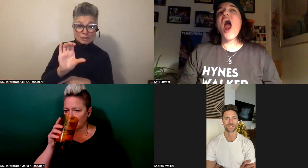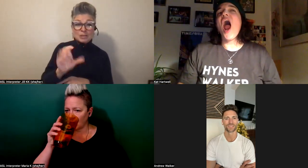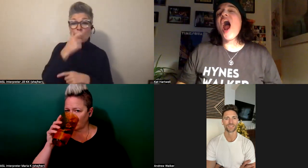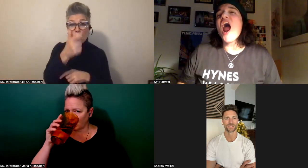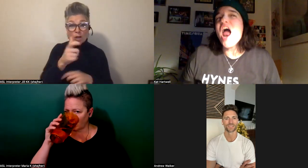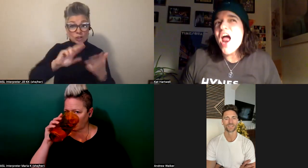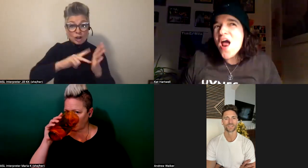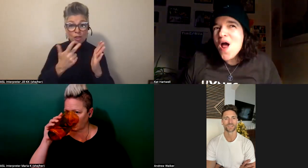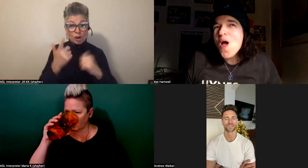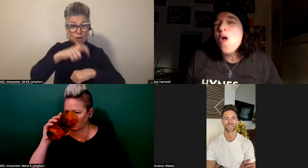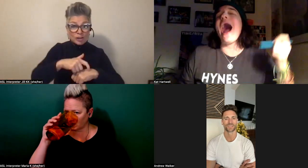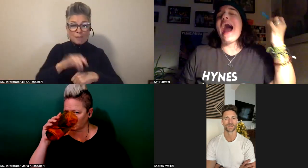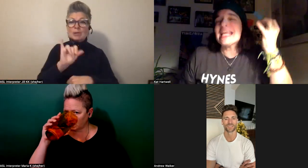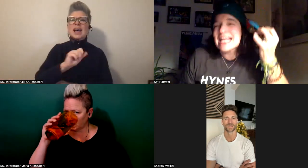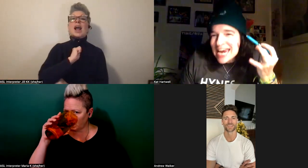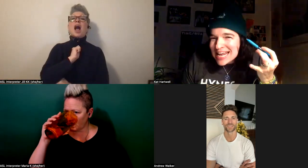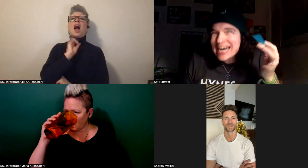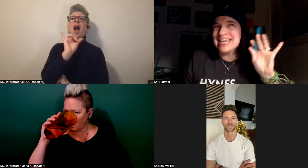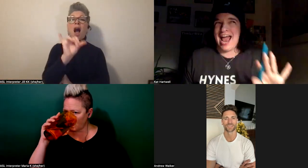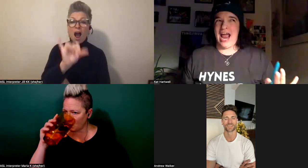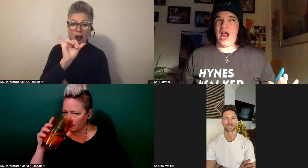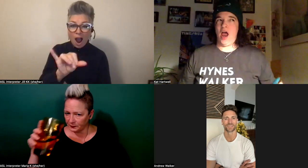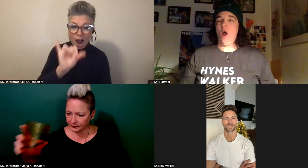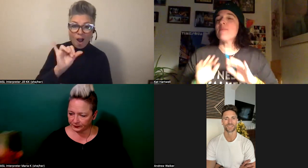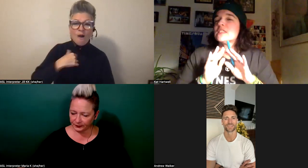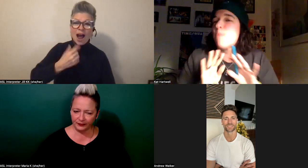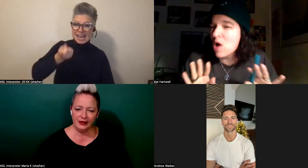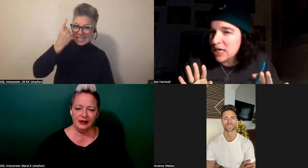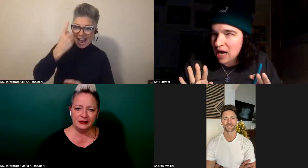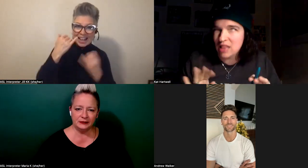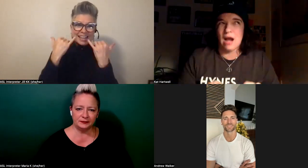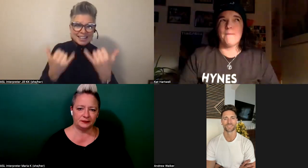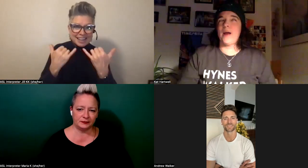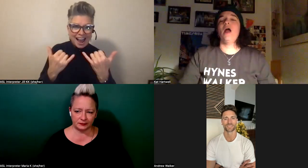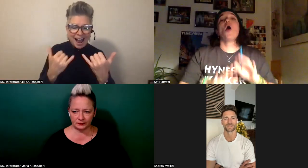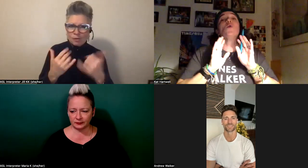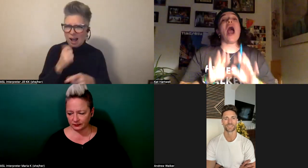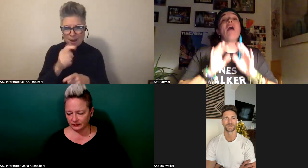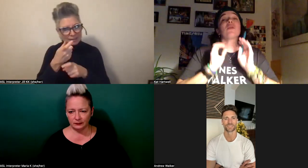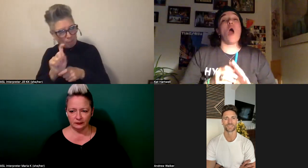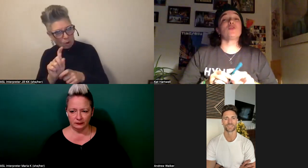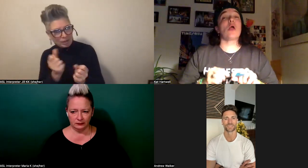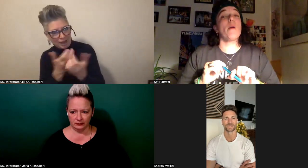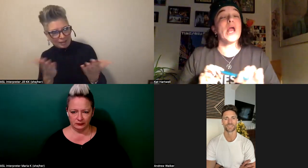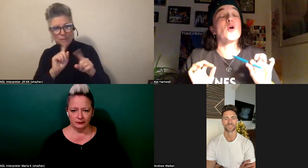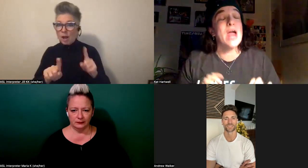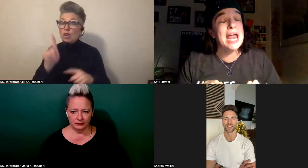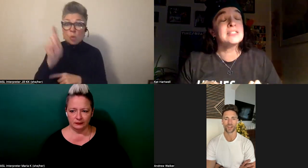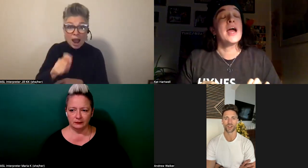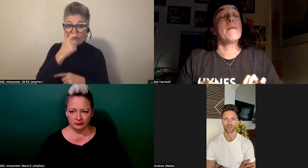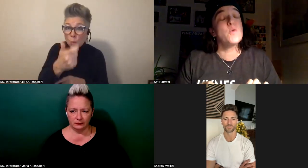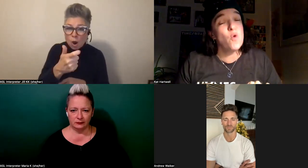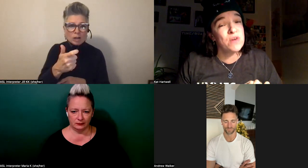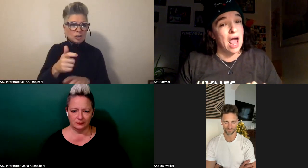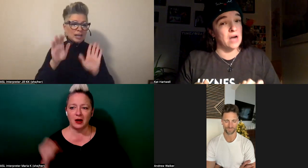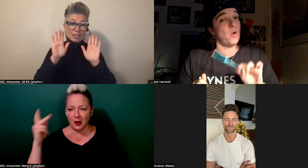I'm like, oh, I get it now. I'm not spoiling anything, but you have to watch it. It will be a great